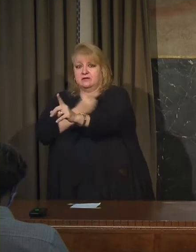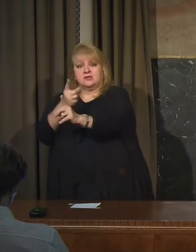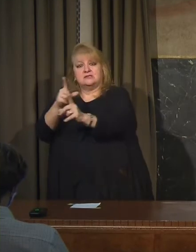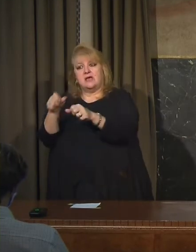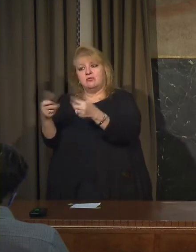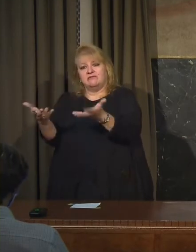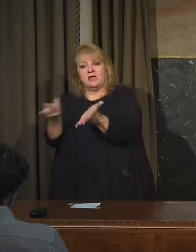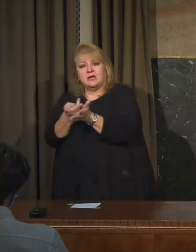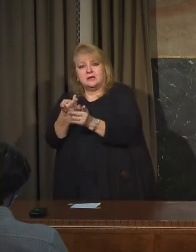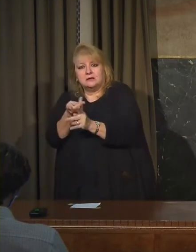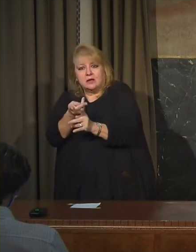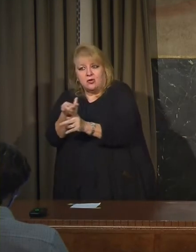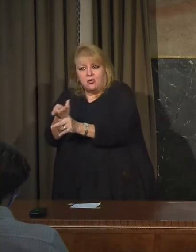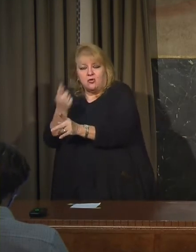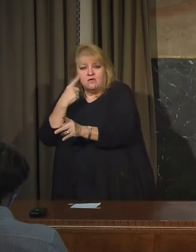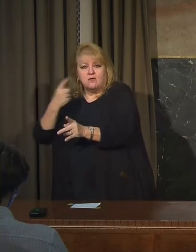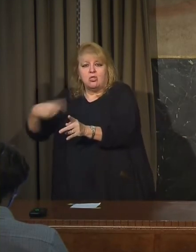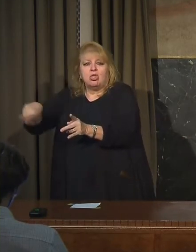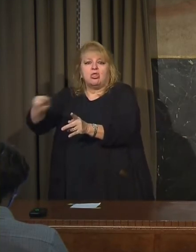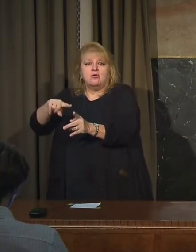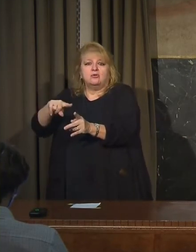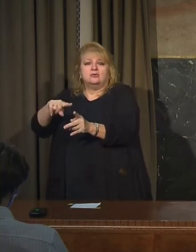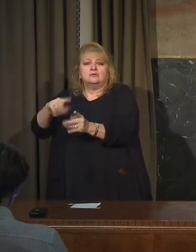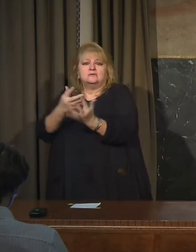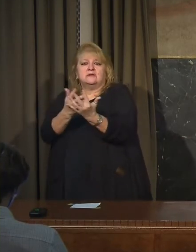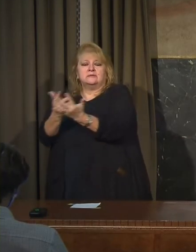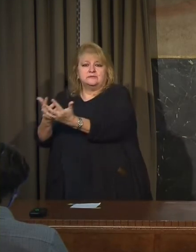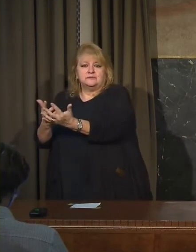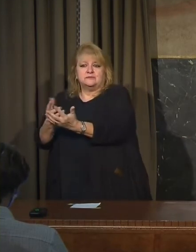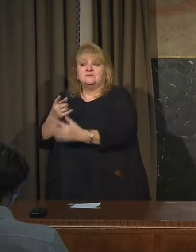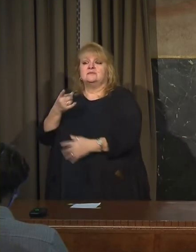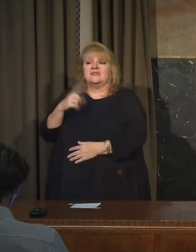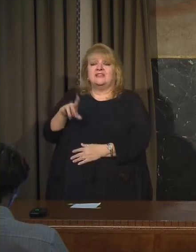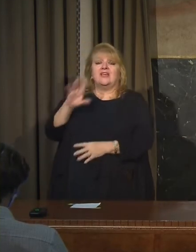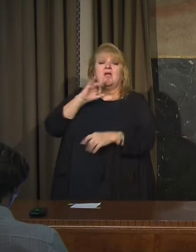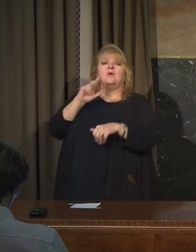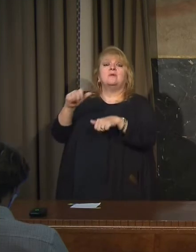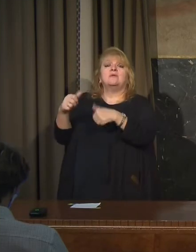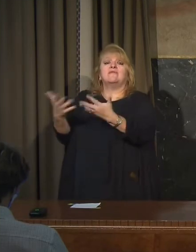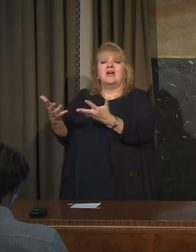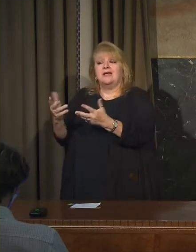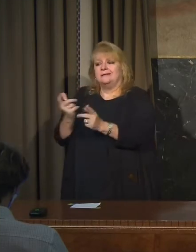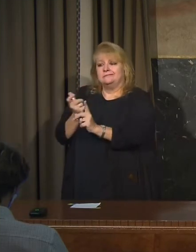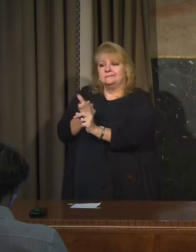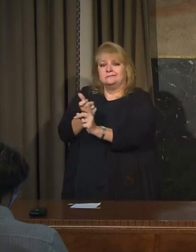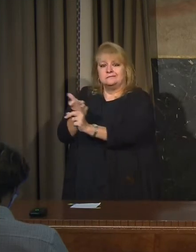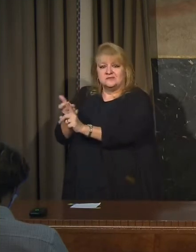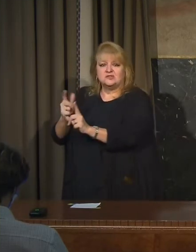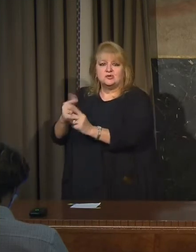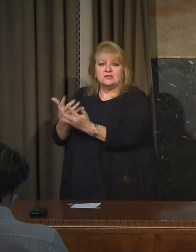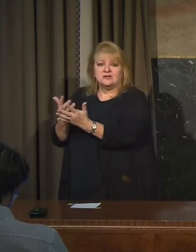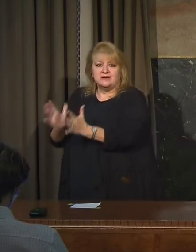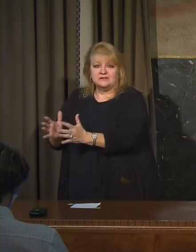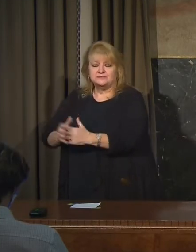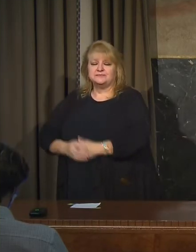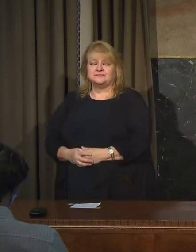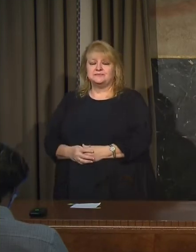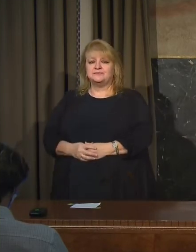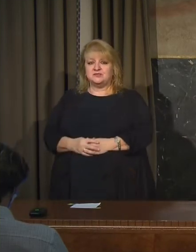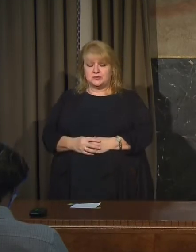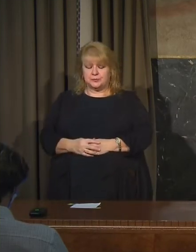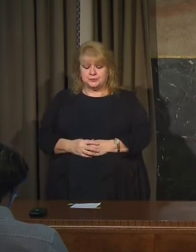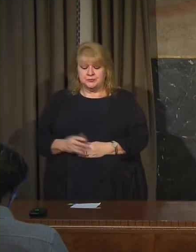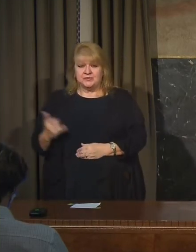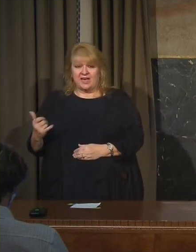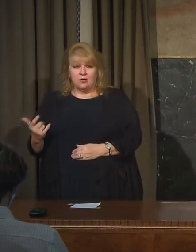inmates and who will actually be helping to administer these vaccines as well. So on that note, I'm going to ask Dr.